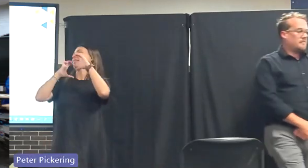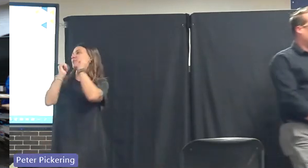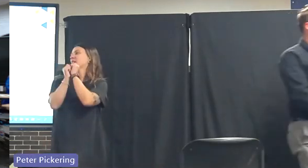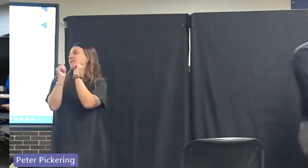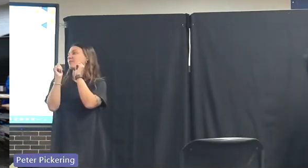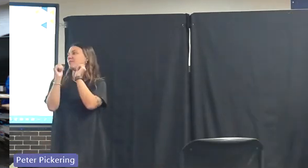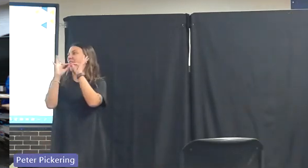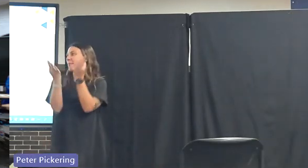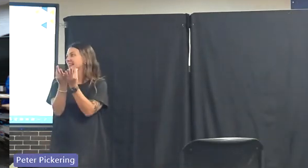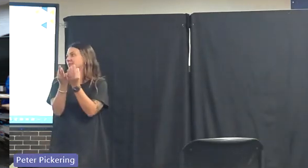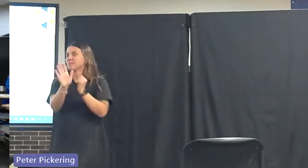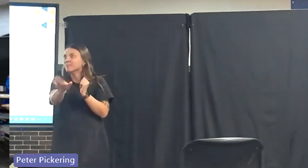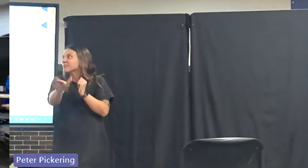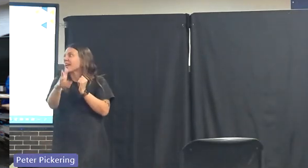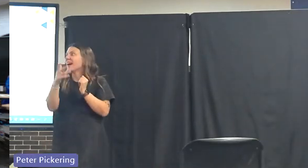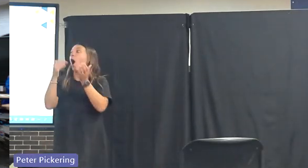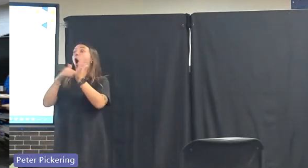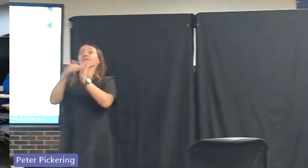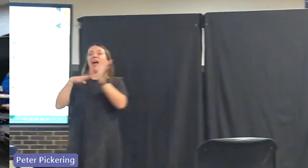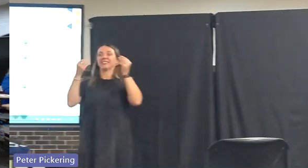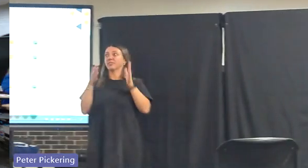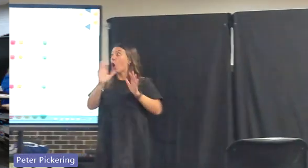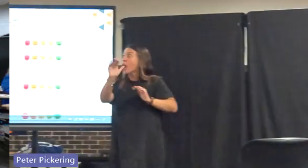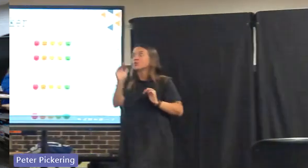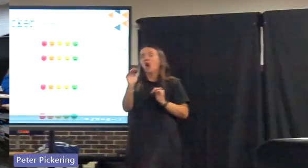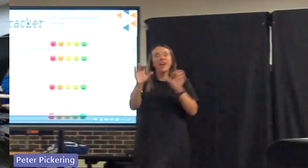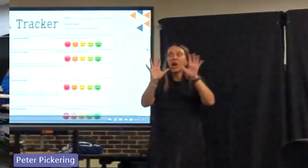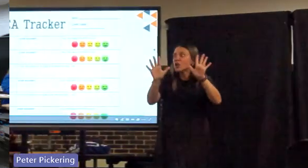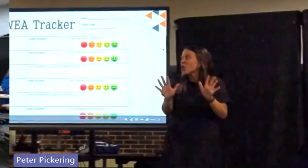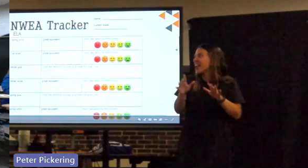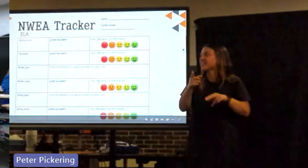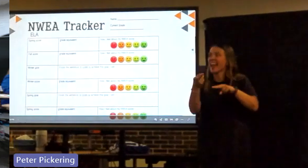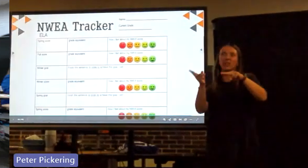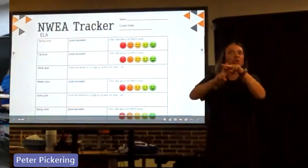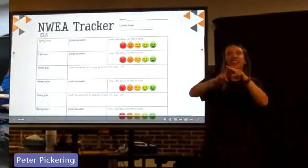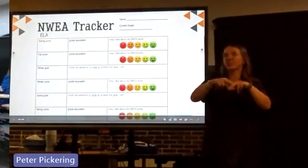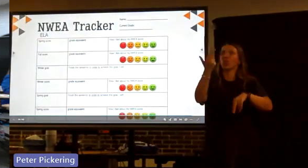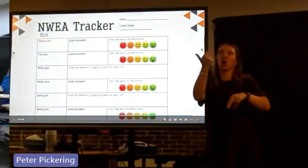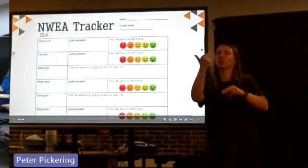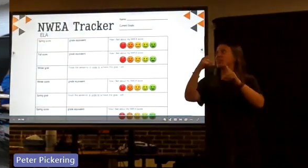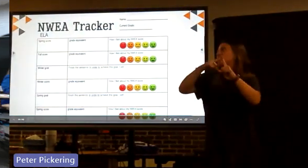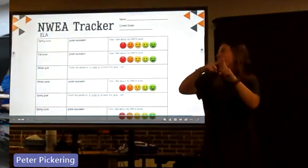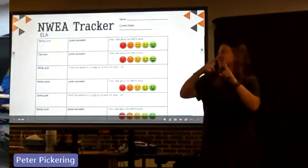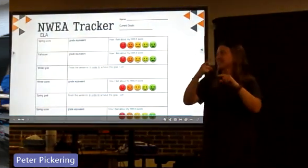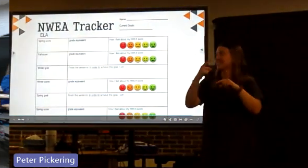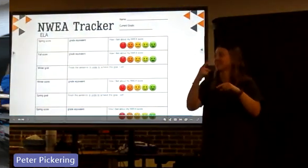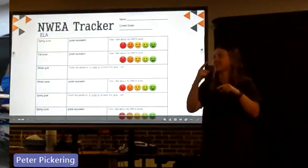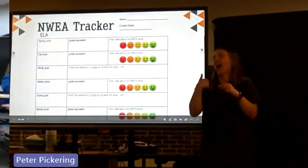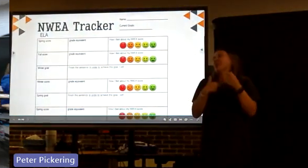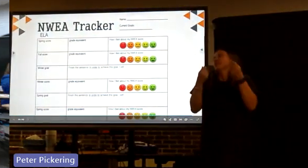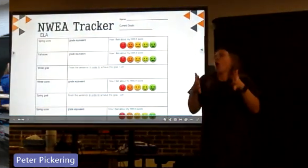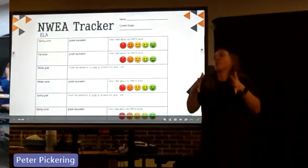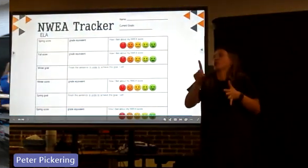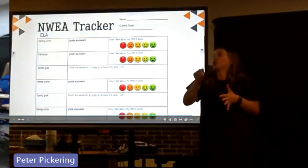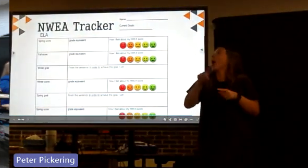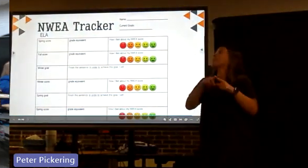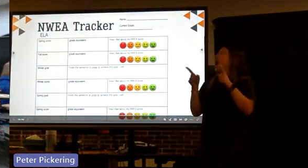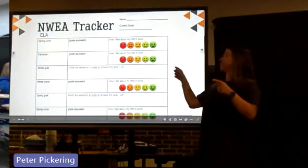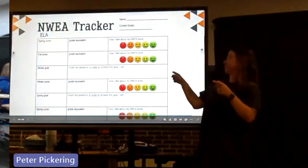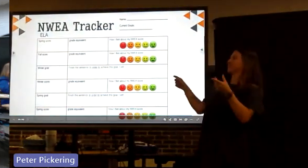Again, the teachers are going to be communicating with the families, and often the teachers will say, hey, your child's are doing great. They increased